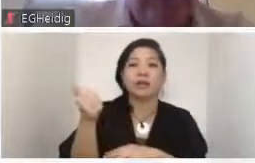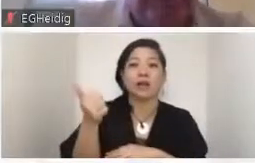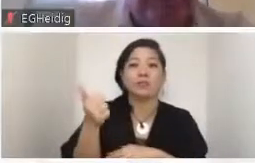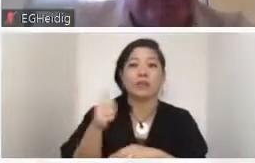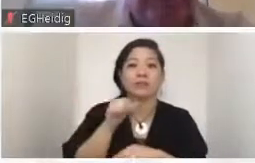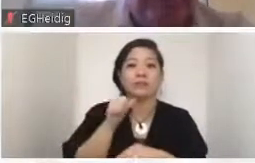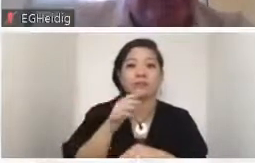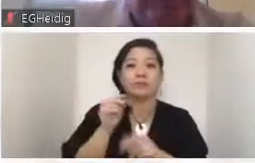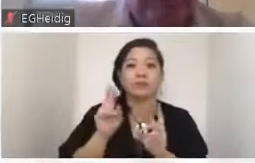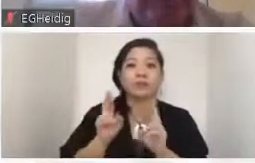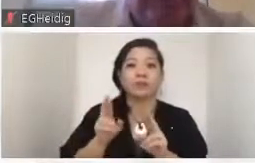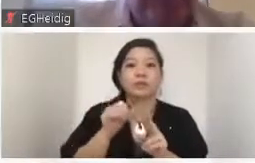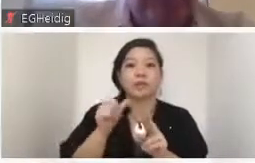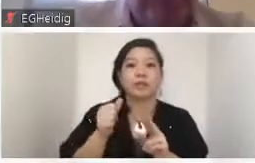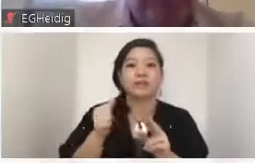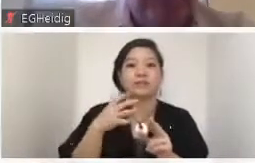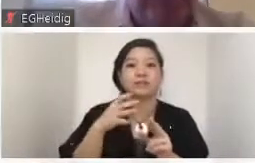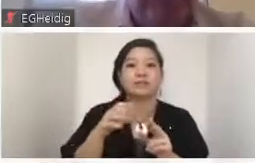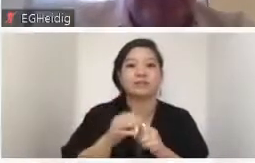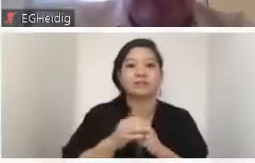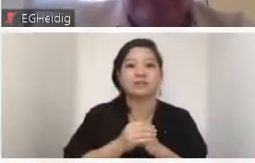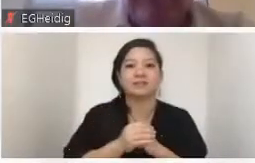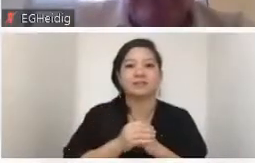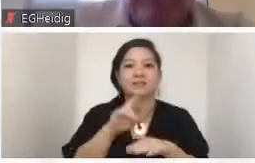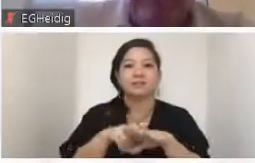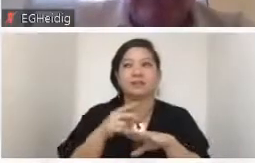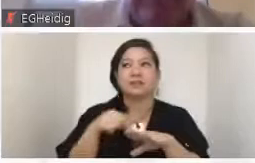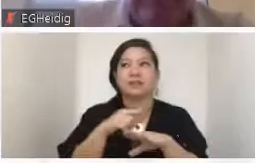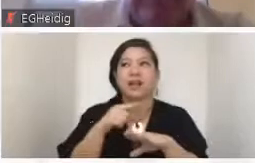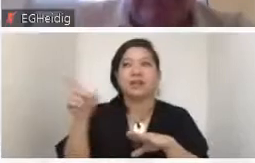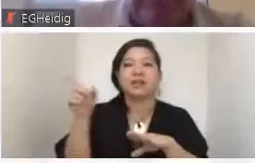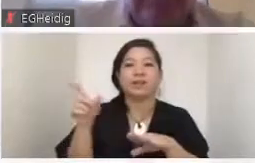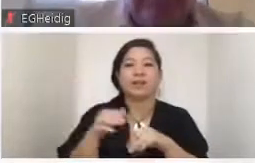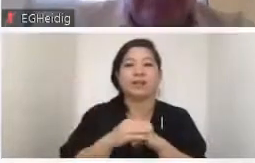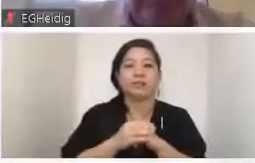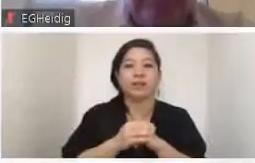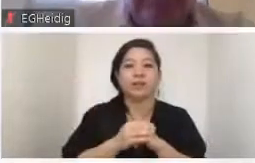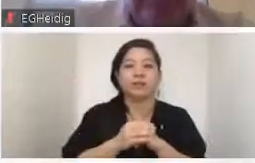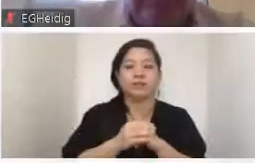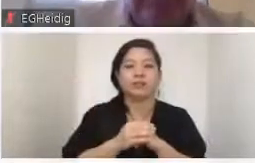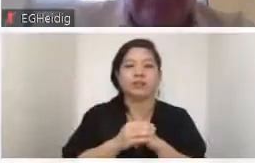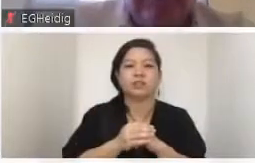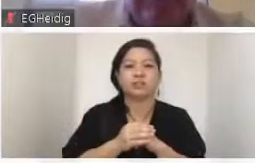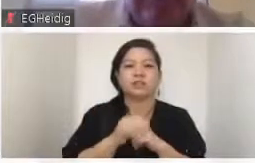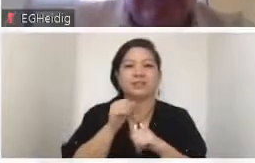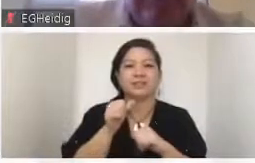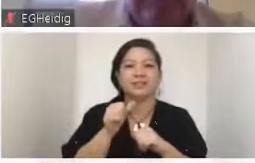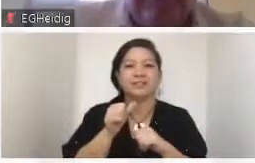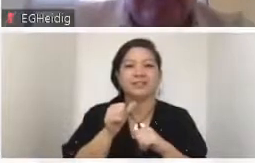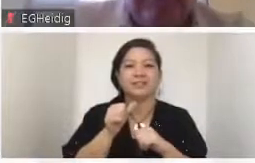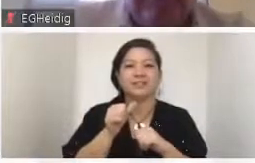Director Arthur San Augustine. And of course, we have our honored guest today with us. We have U.S. Surgeon General Dr.